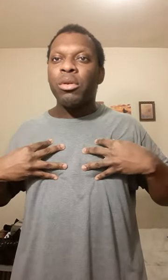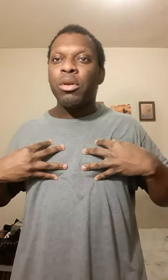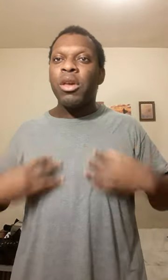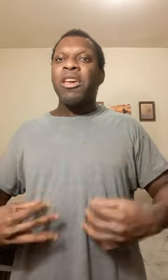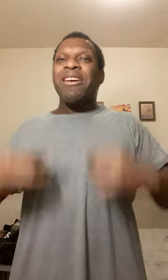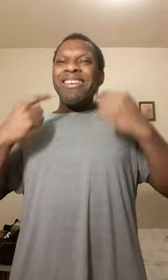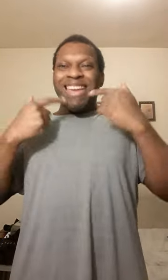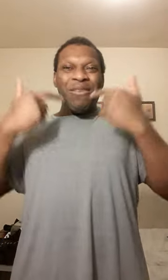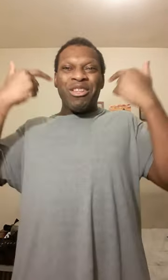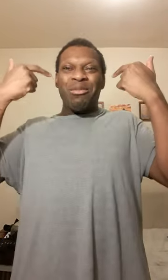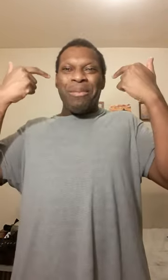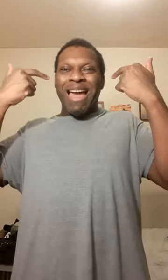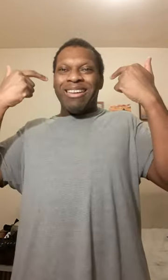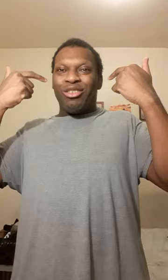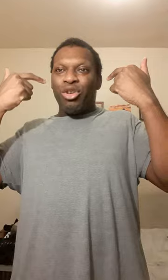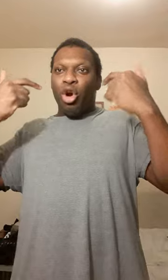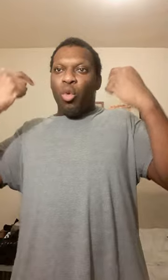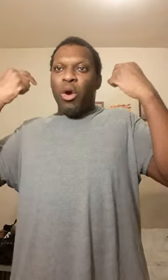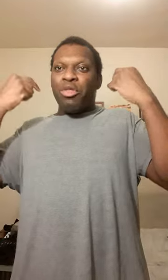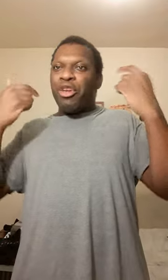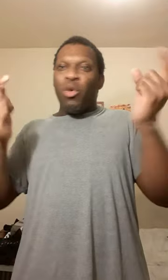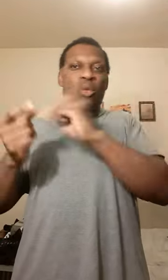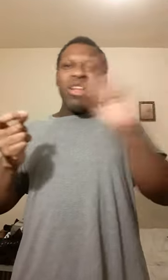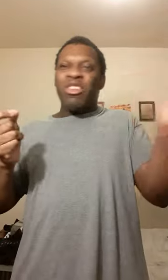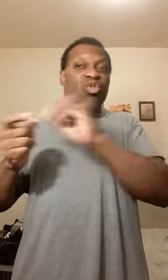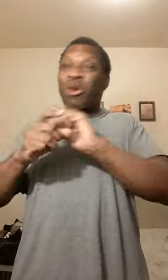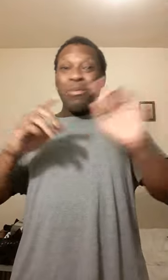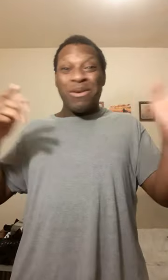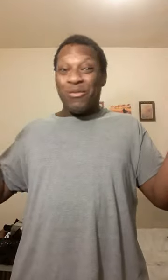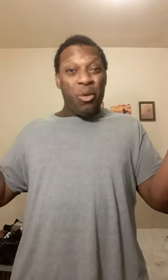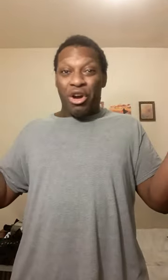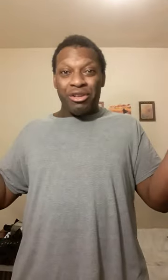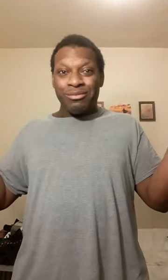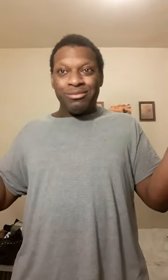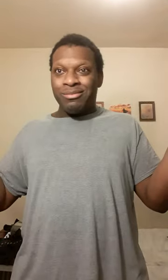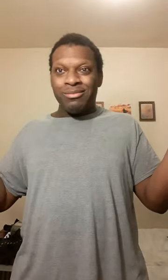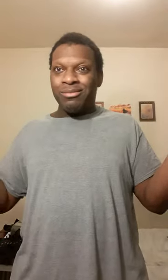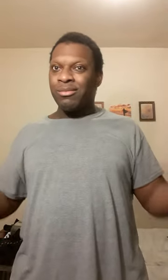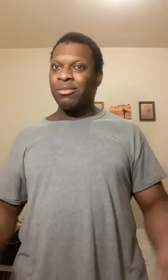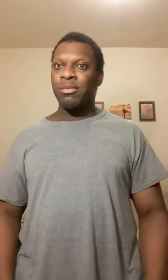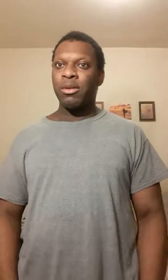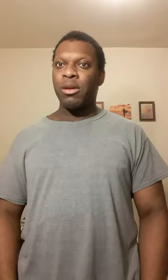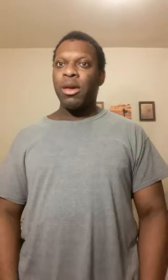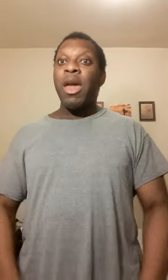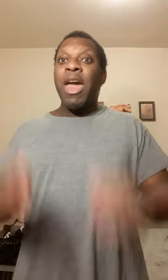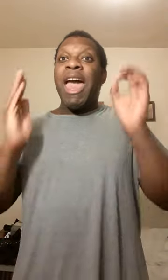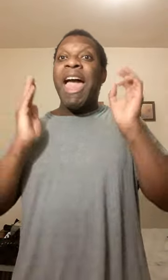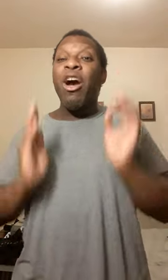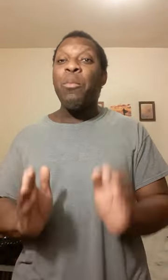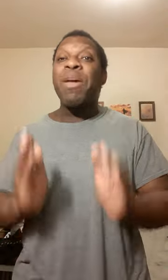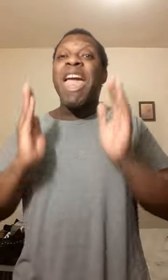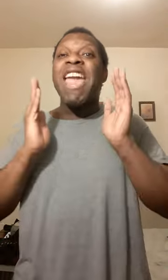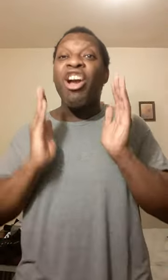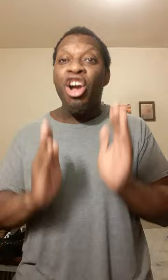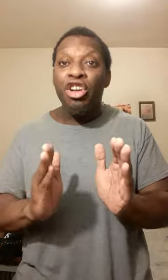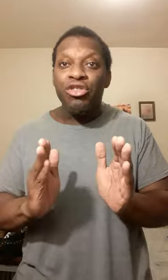Leave a smile where there wasn't one before. Help a hurt.